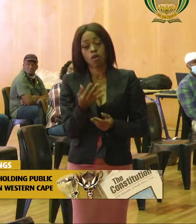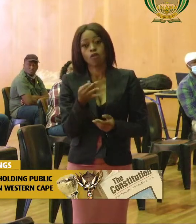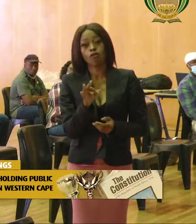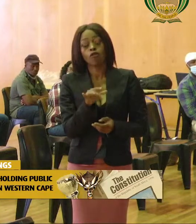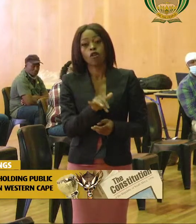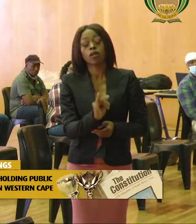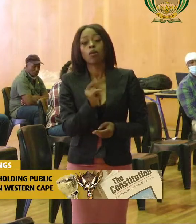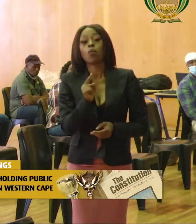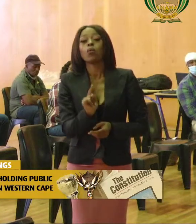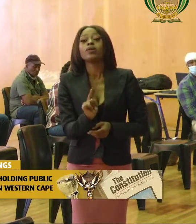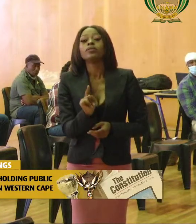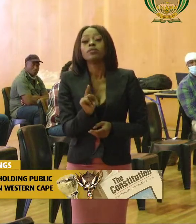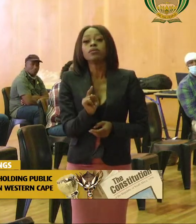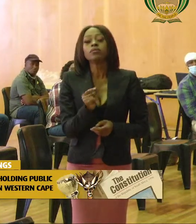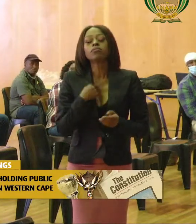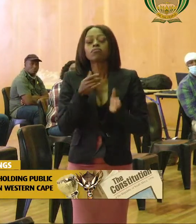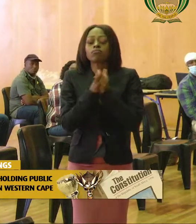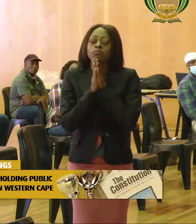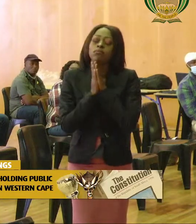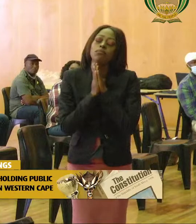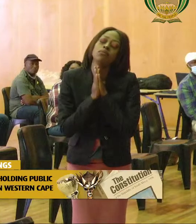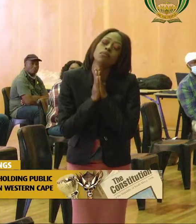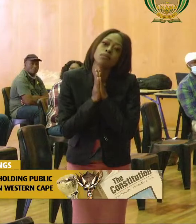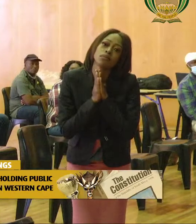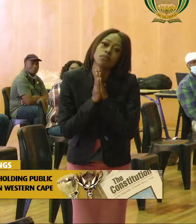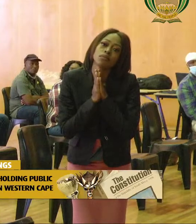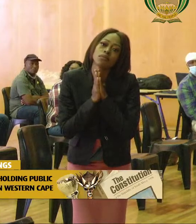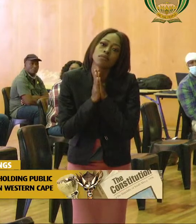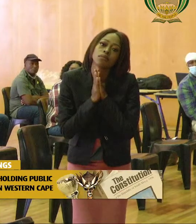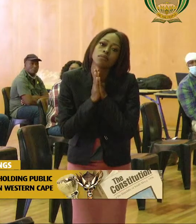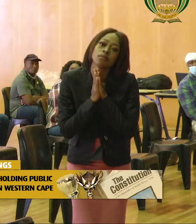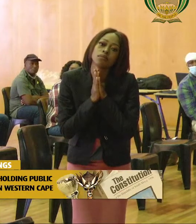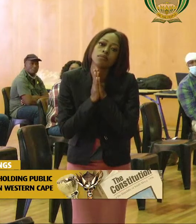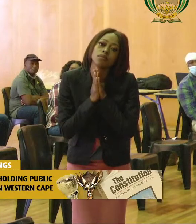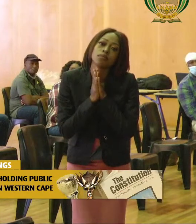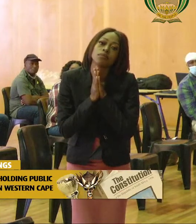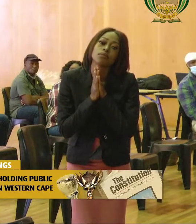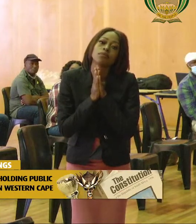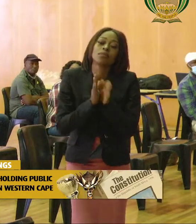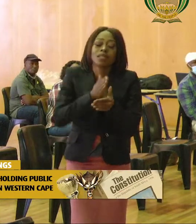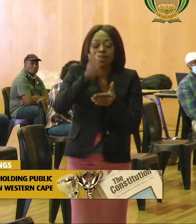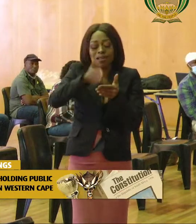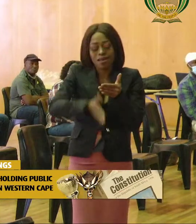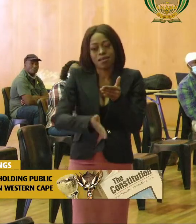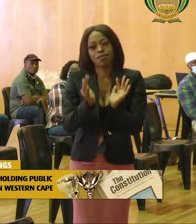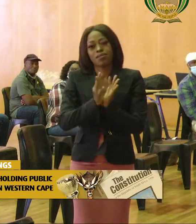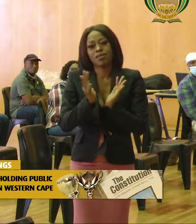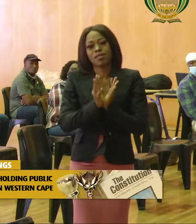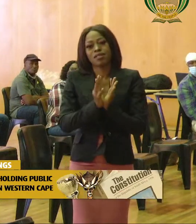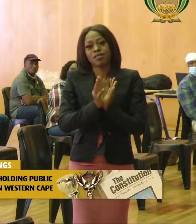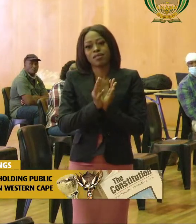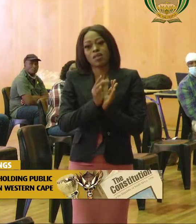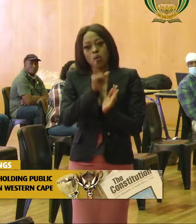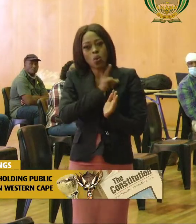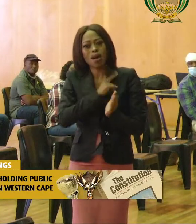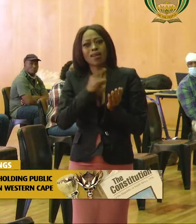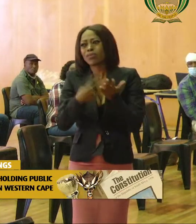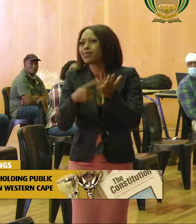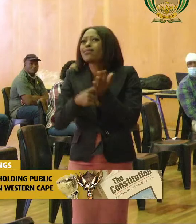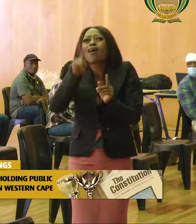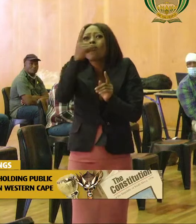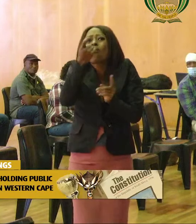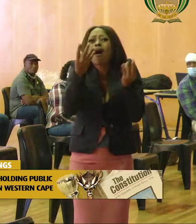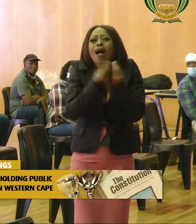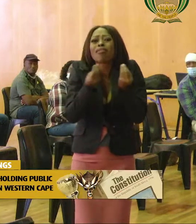into yokuba bendizawucela kuwe uyibambe le meeting because sithethe into enye asizunyathelo sikhona. Enkosi.